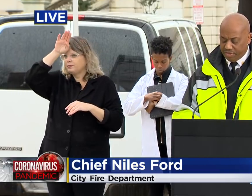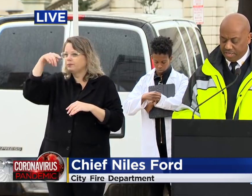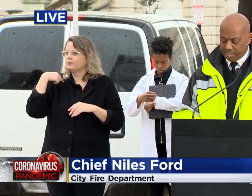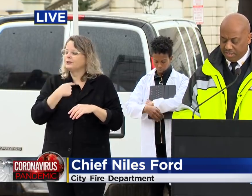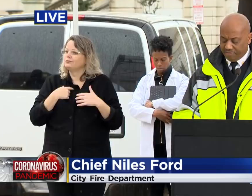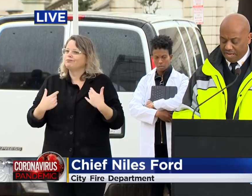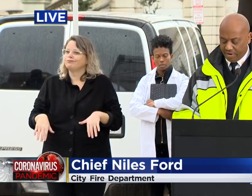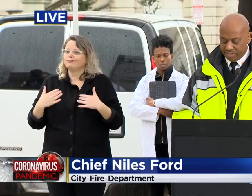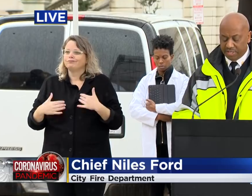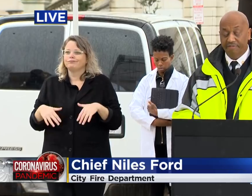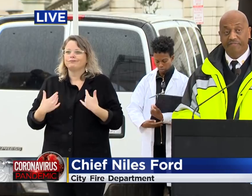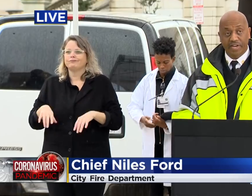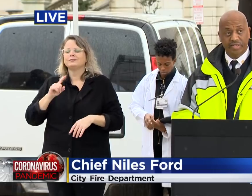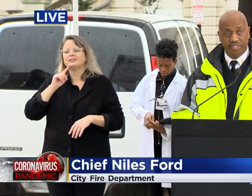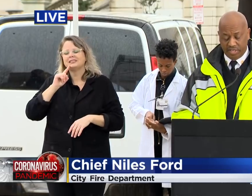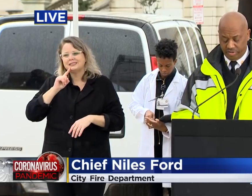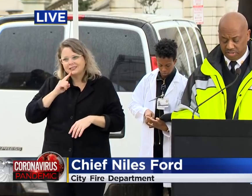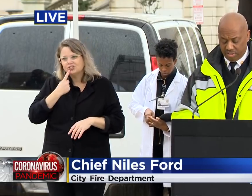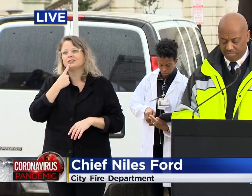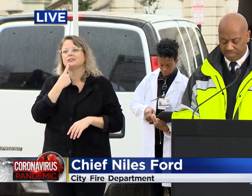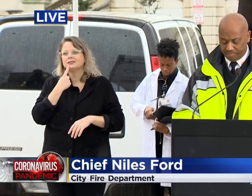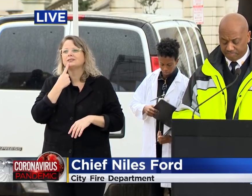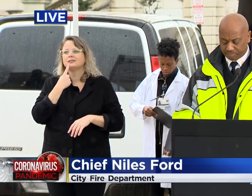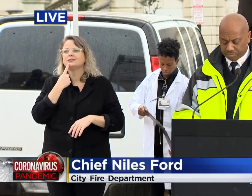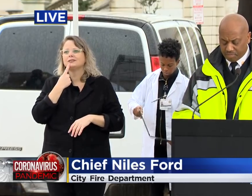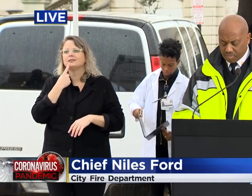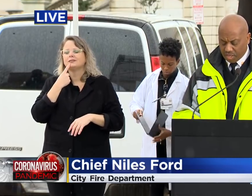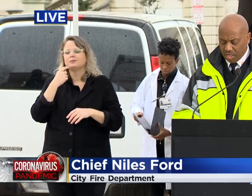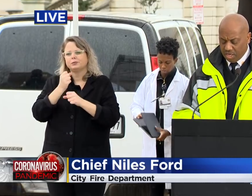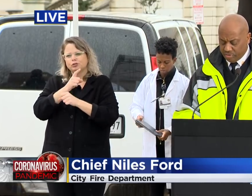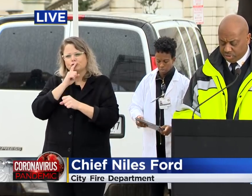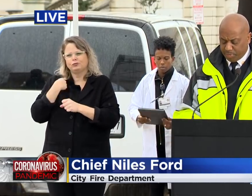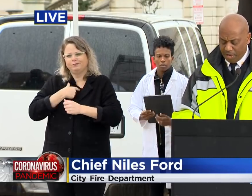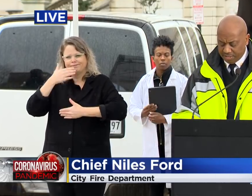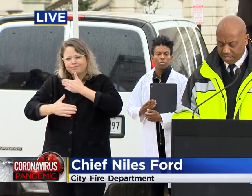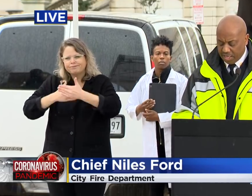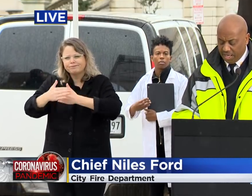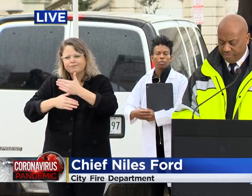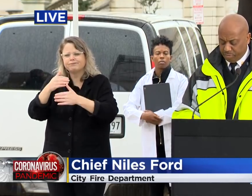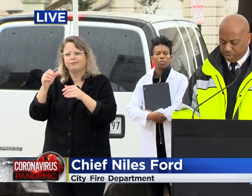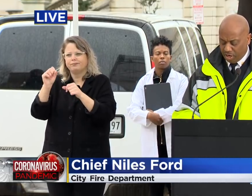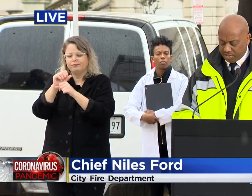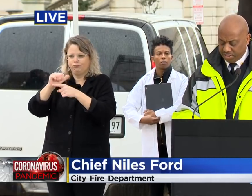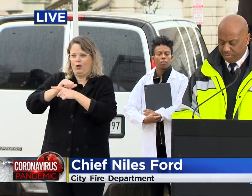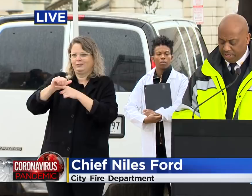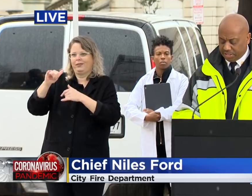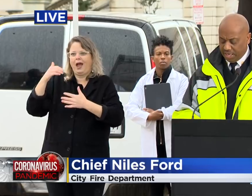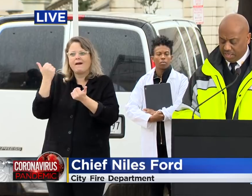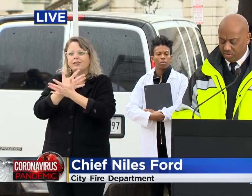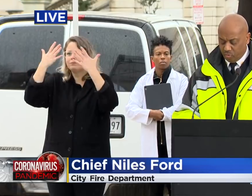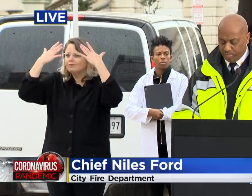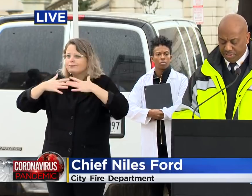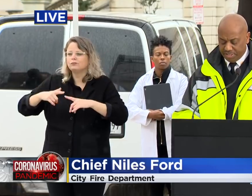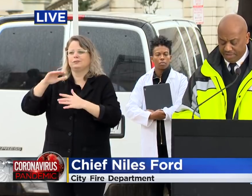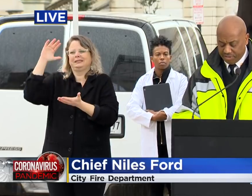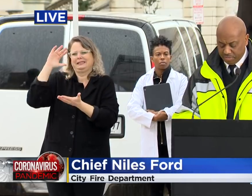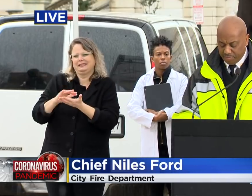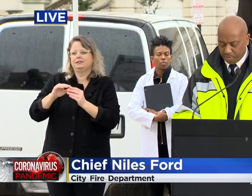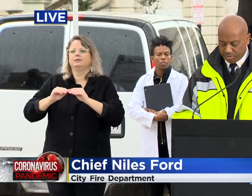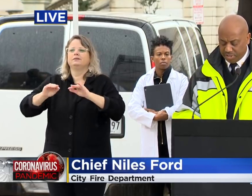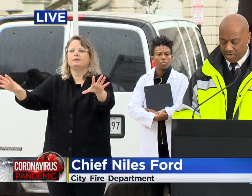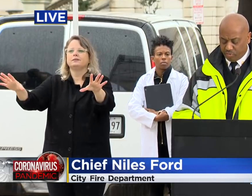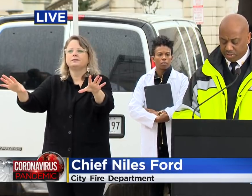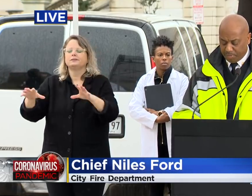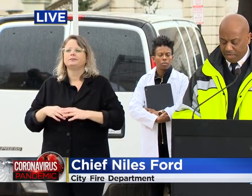of COVID-19 virus very seriously. In response, every precaution is being taken when